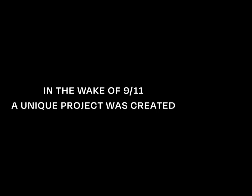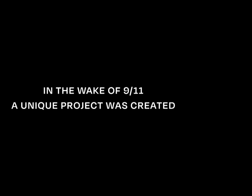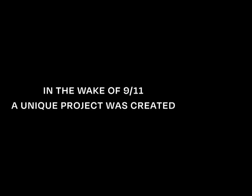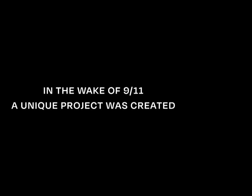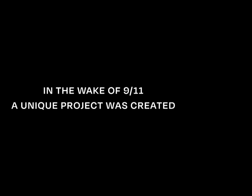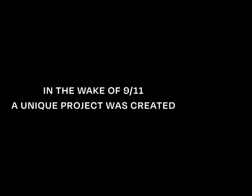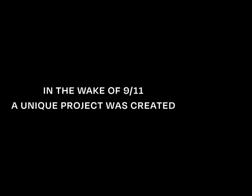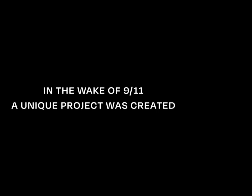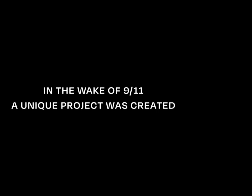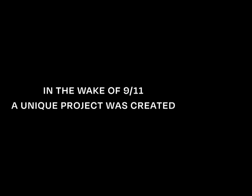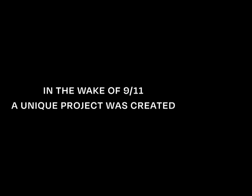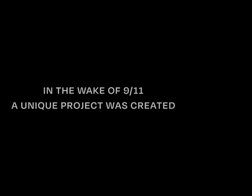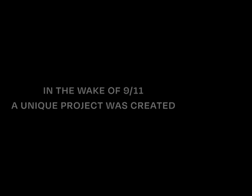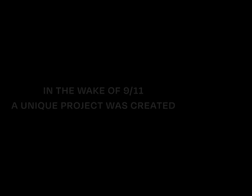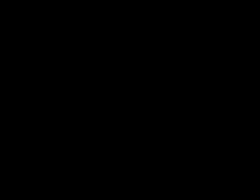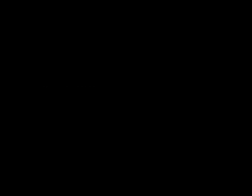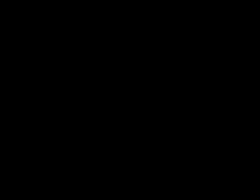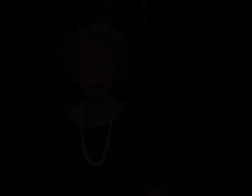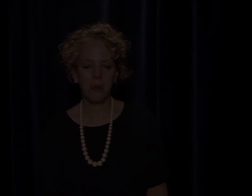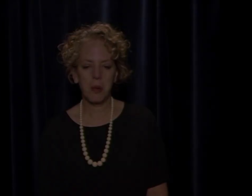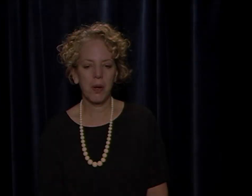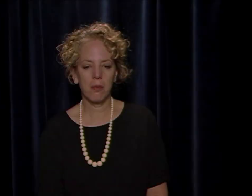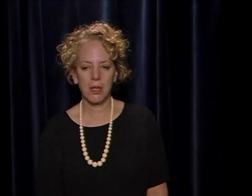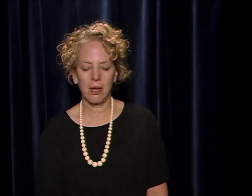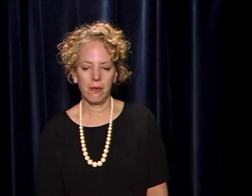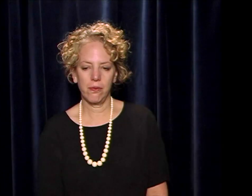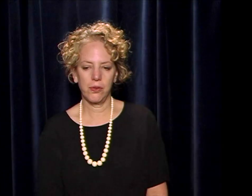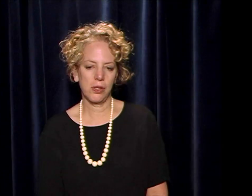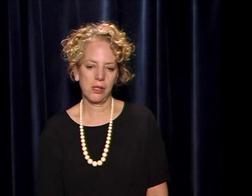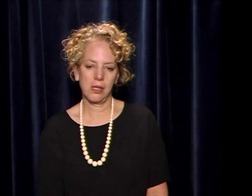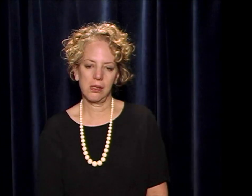Just in an instant, life is gone, and that you go from a moment of just this